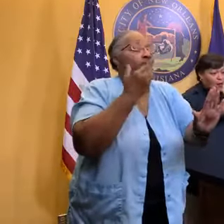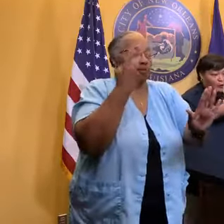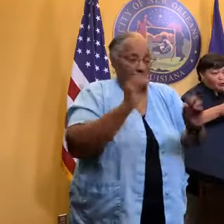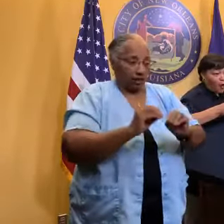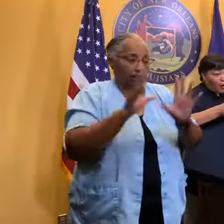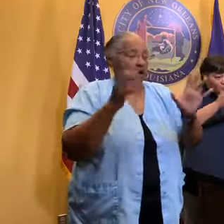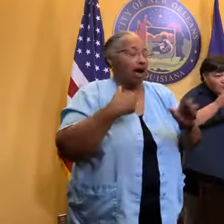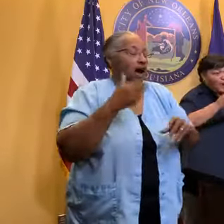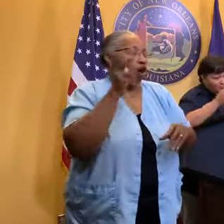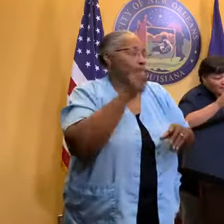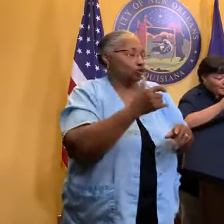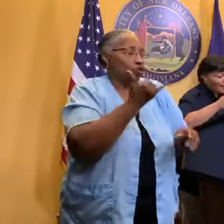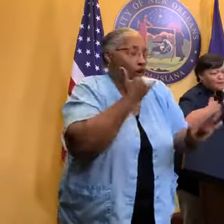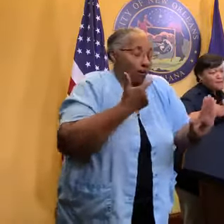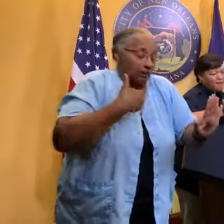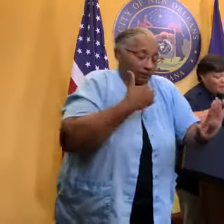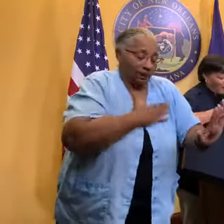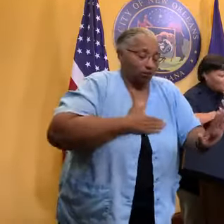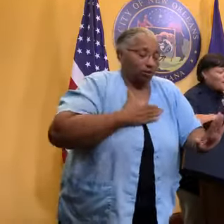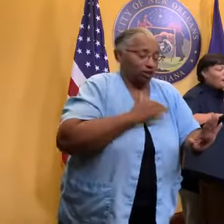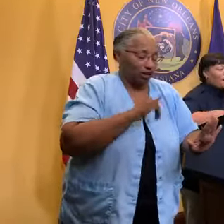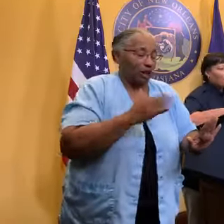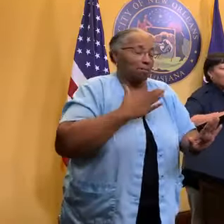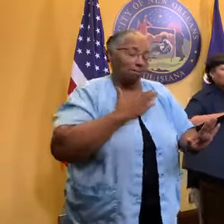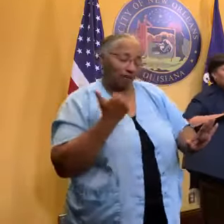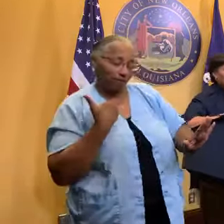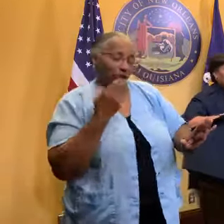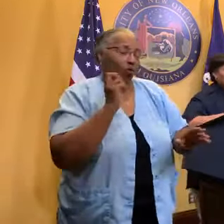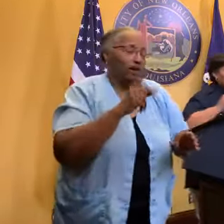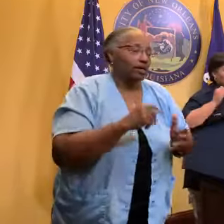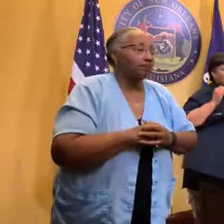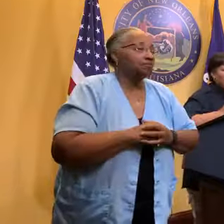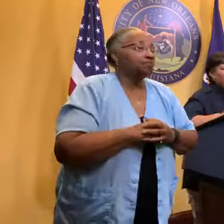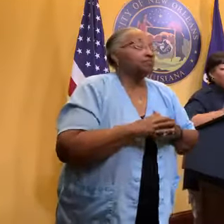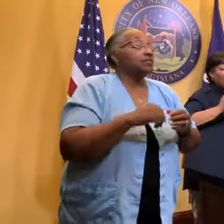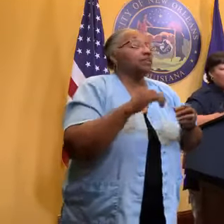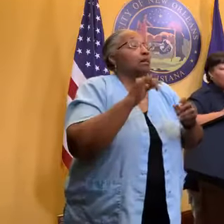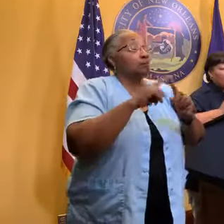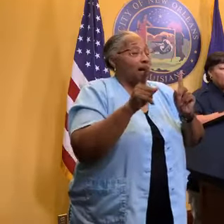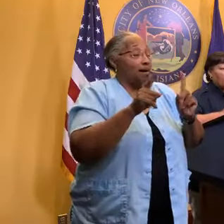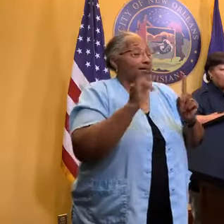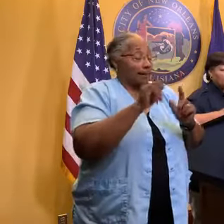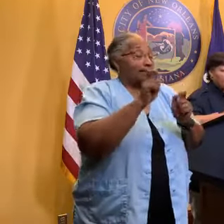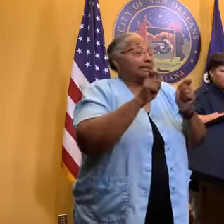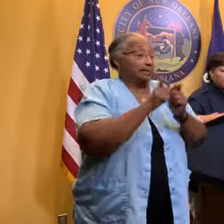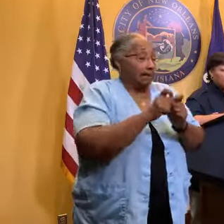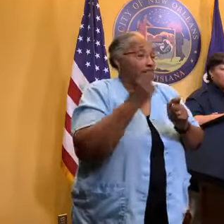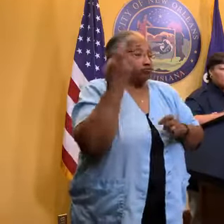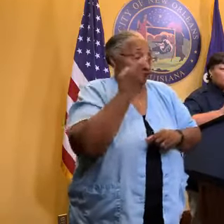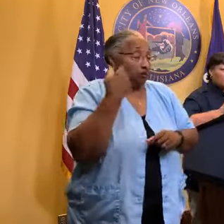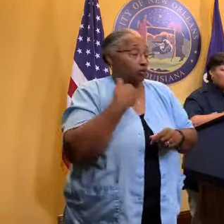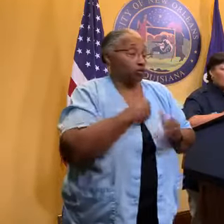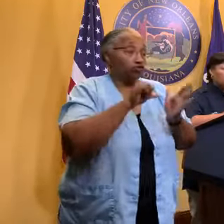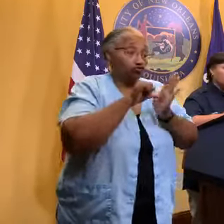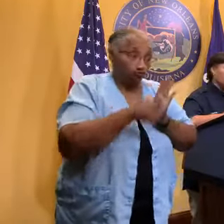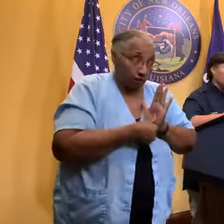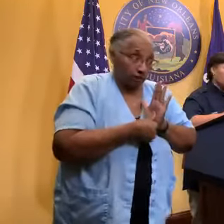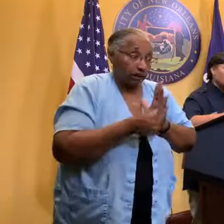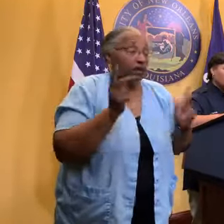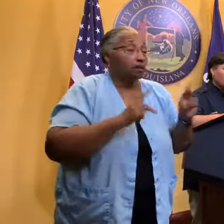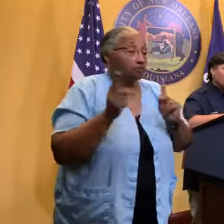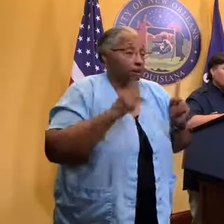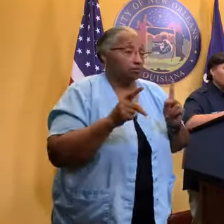because I heard you wrong, so I appreciate that, it's my fault. But in regards, that's exactly why we are stressing getting off the